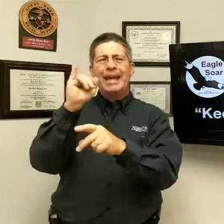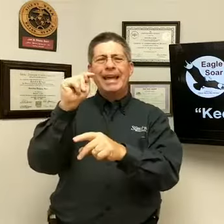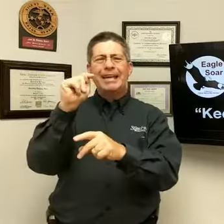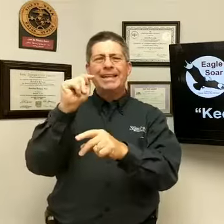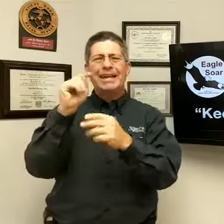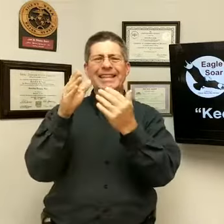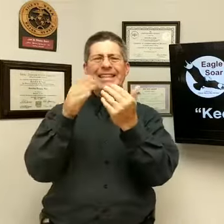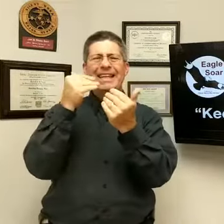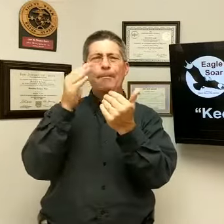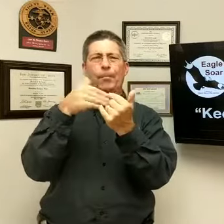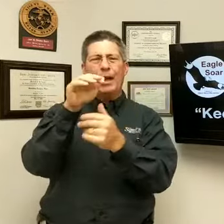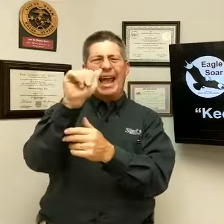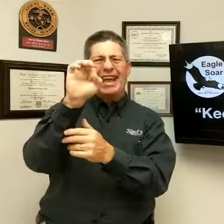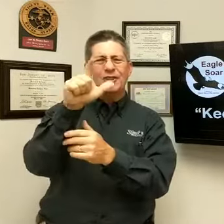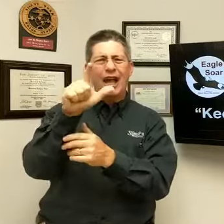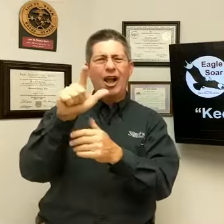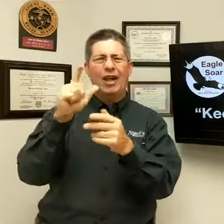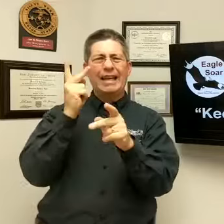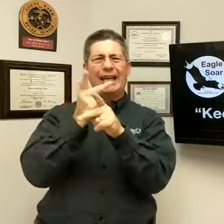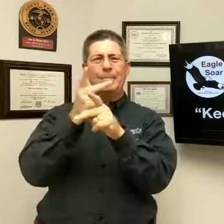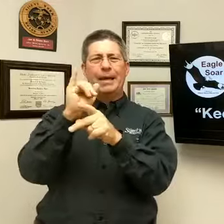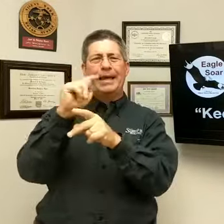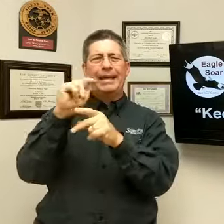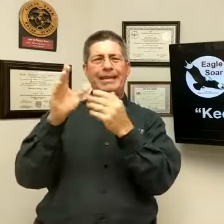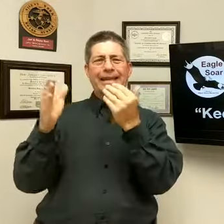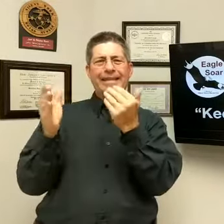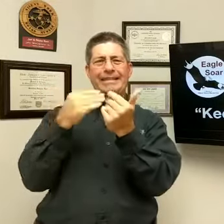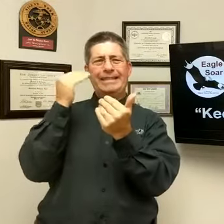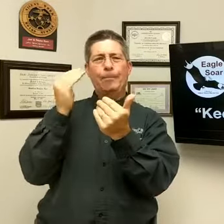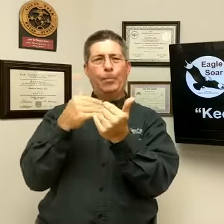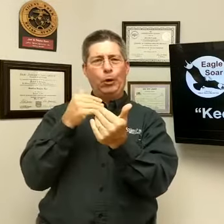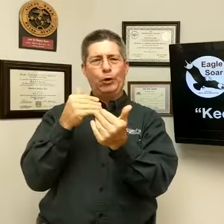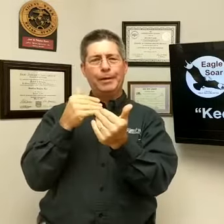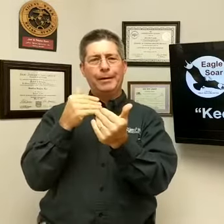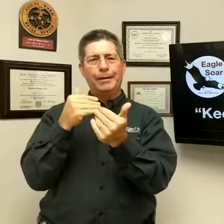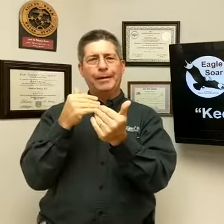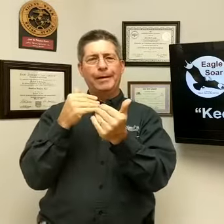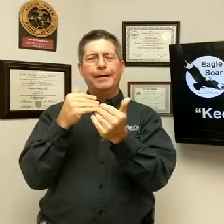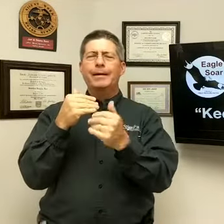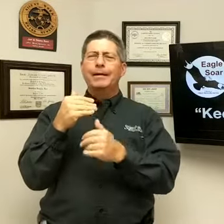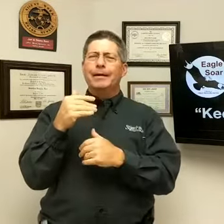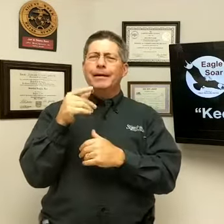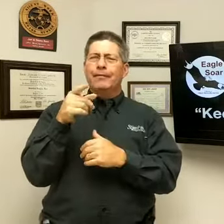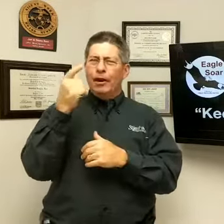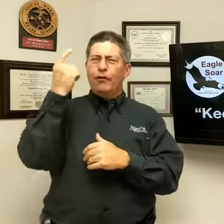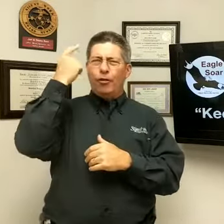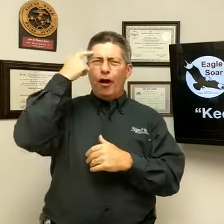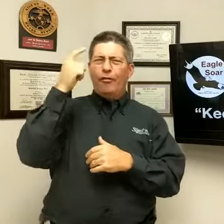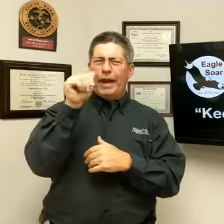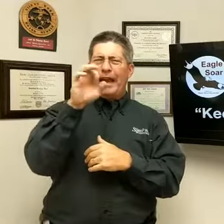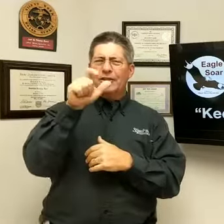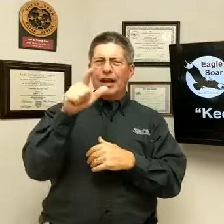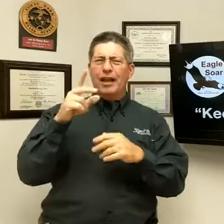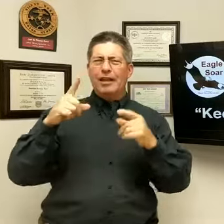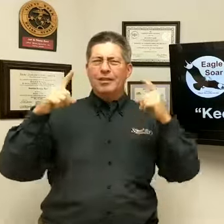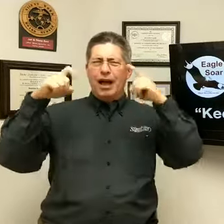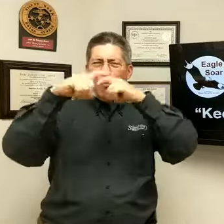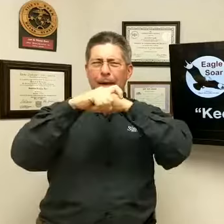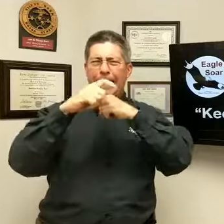it simple. ASL. Keep it simple. Have you ever thought that ASL is complicated